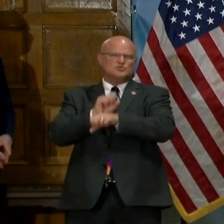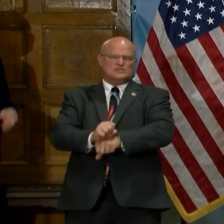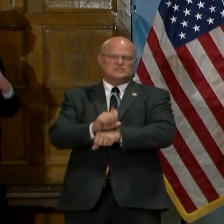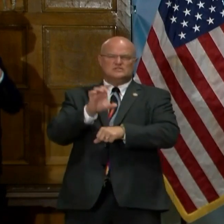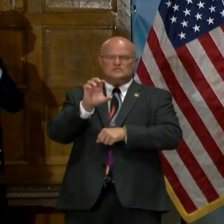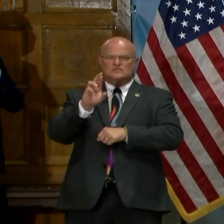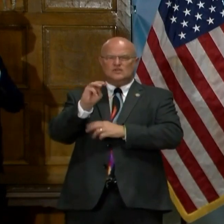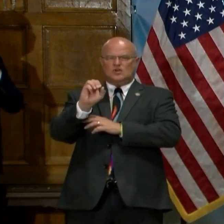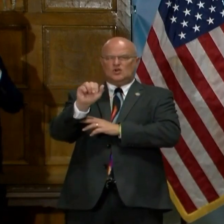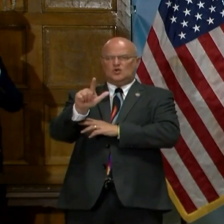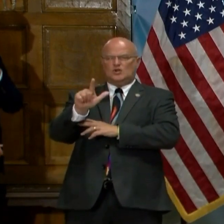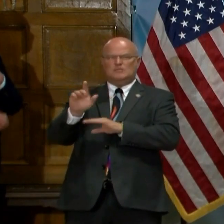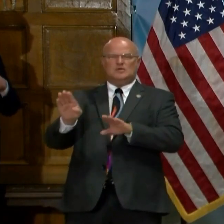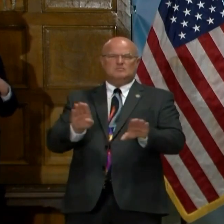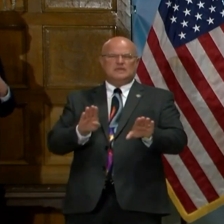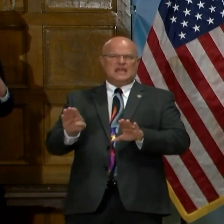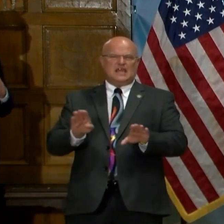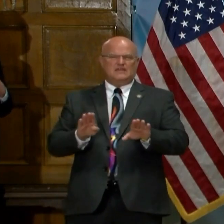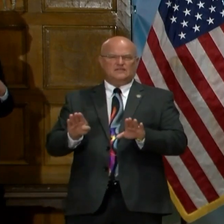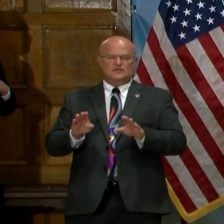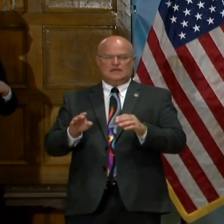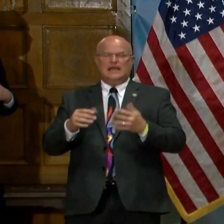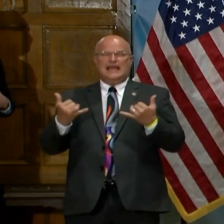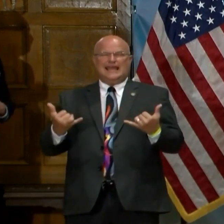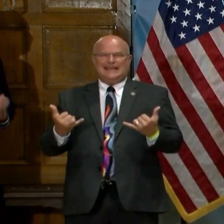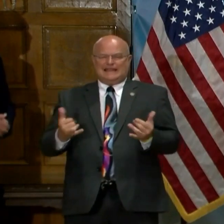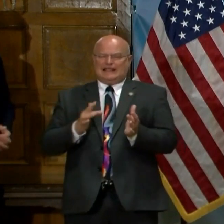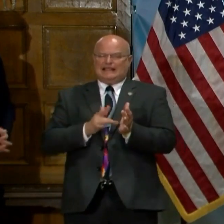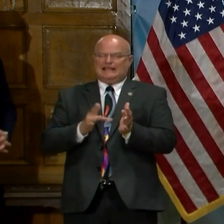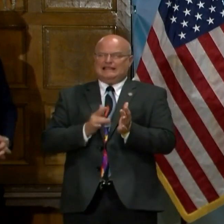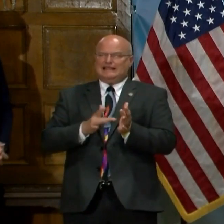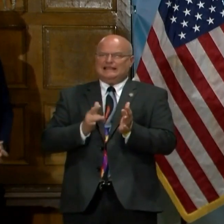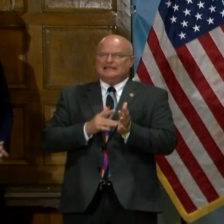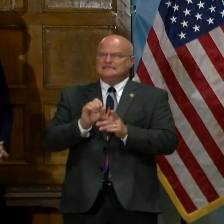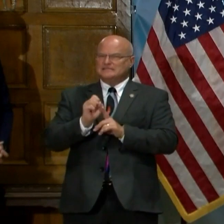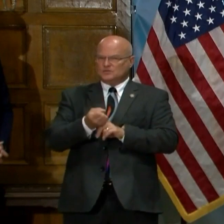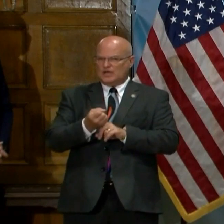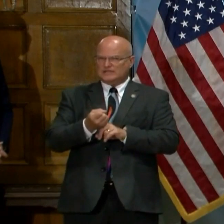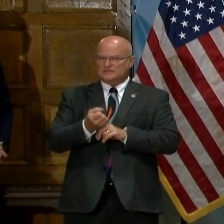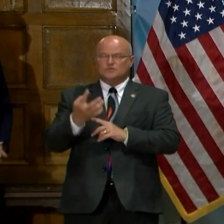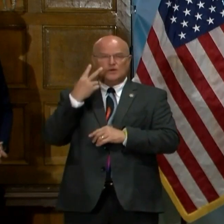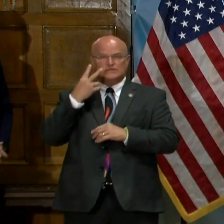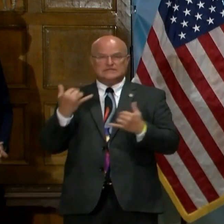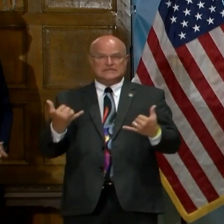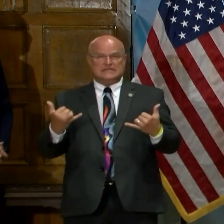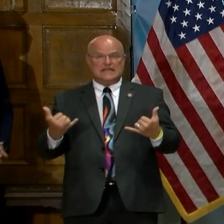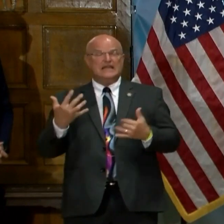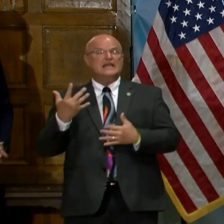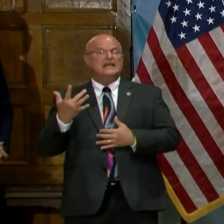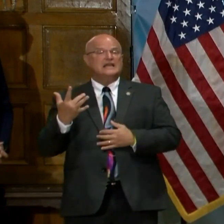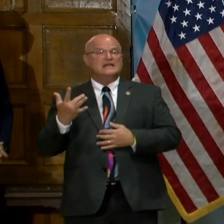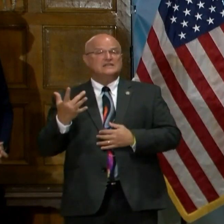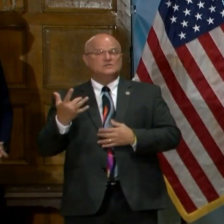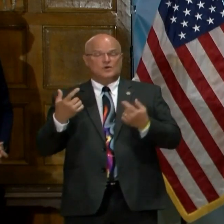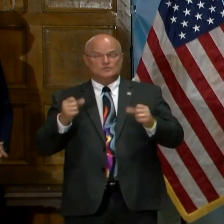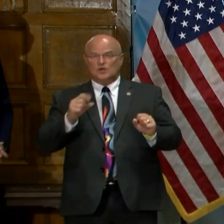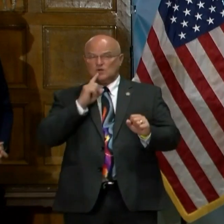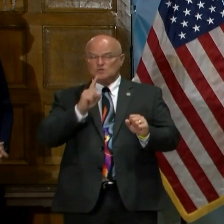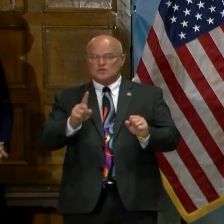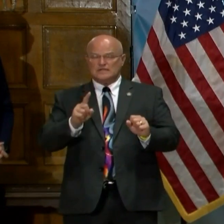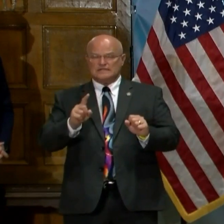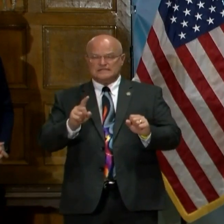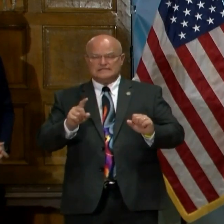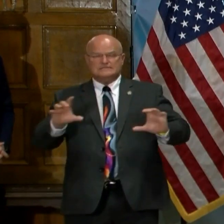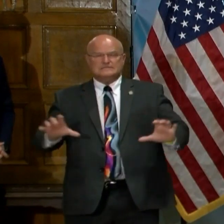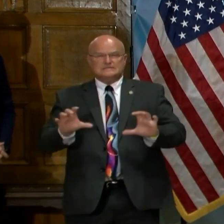criminal behavior in a time of pandemic where they're trying to take advantage of a situation, and that's what we're seeing today, and that's why we're trying to really staff